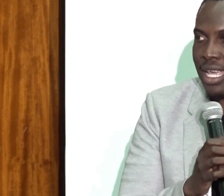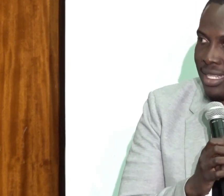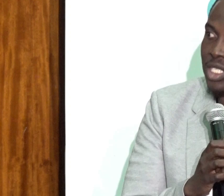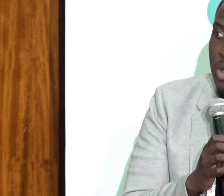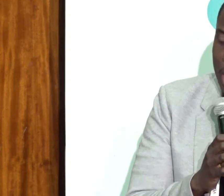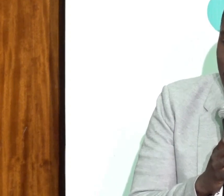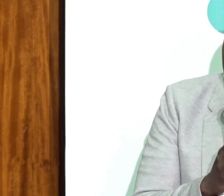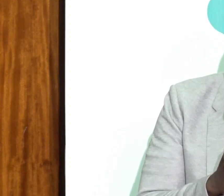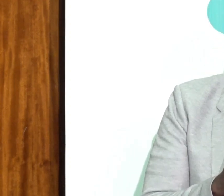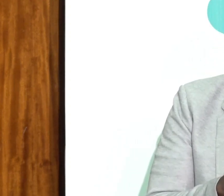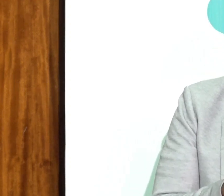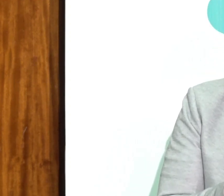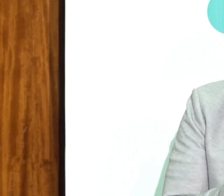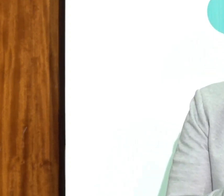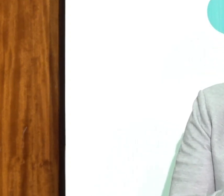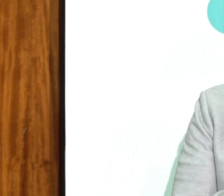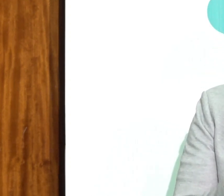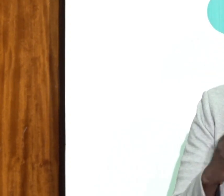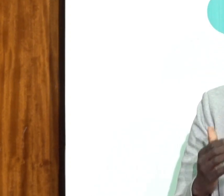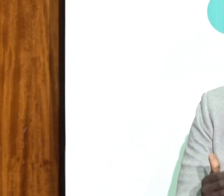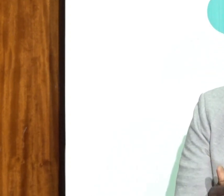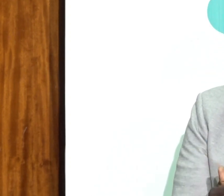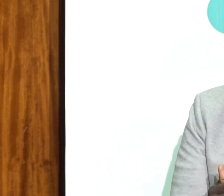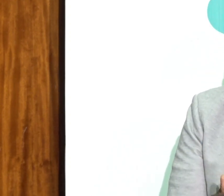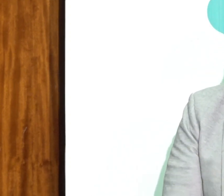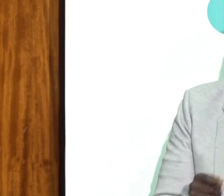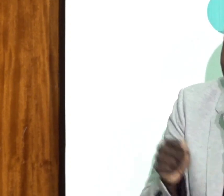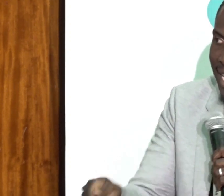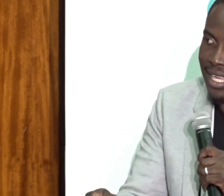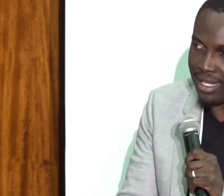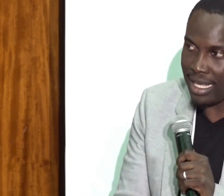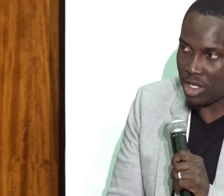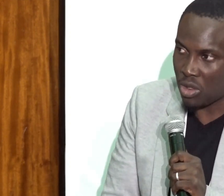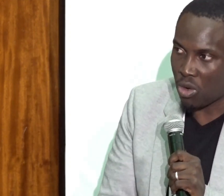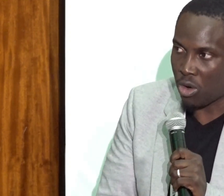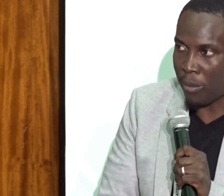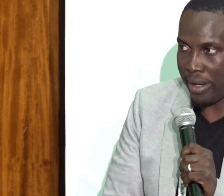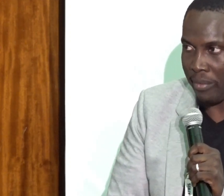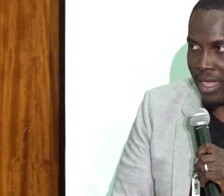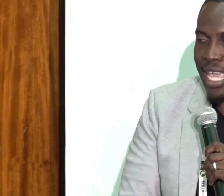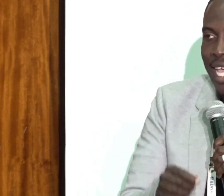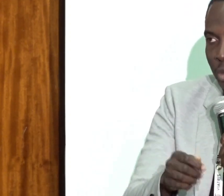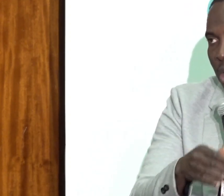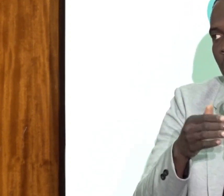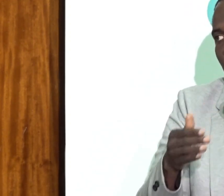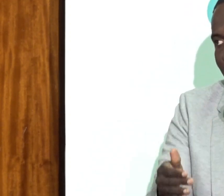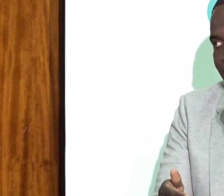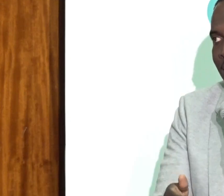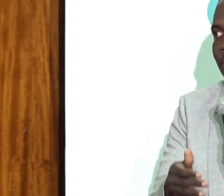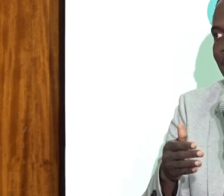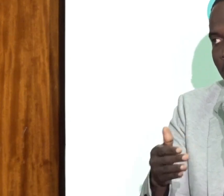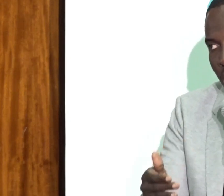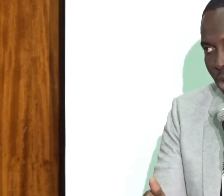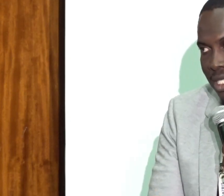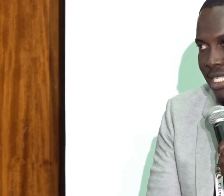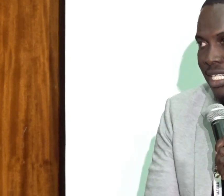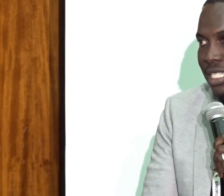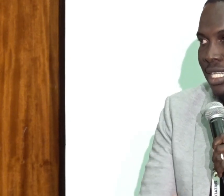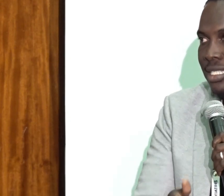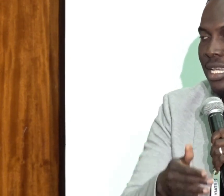on whether these women were actually coming to the hospitals and taking the actual oral PrEP. And we're also doing the same